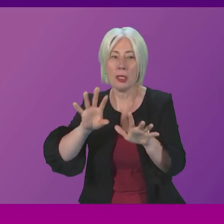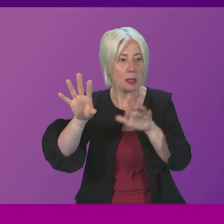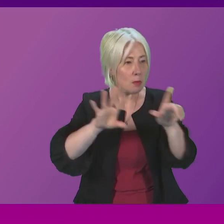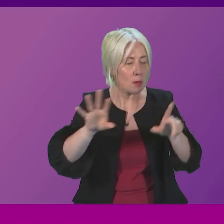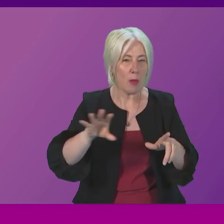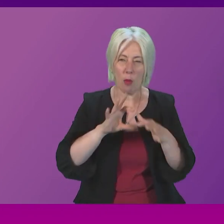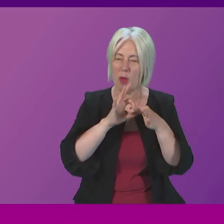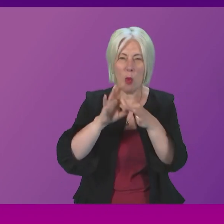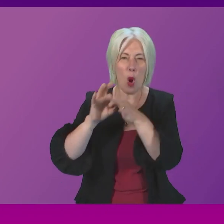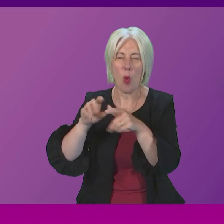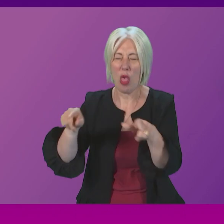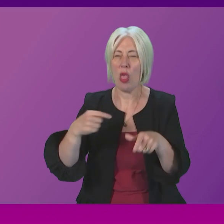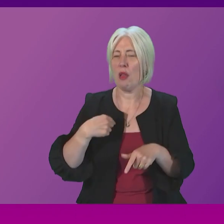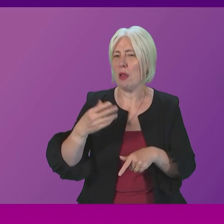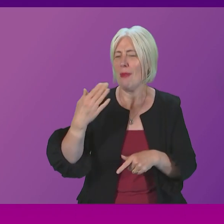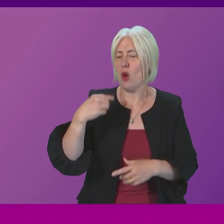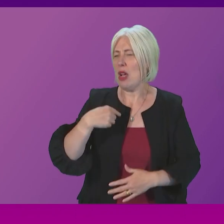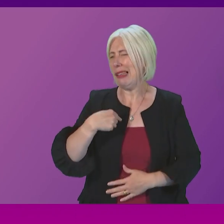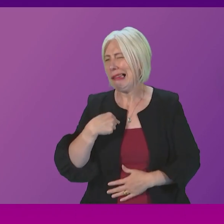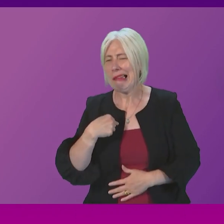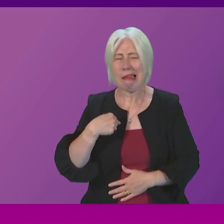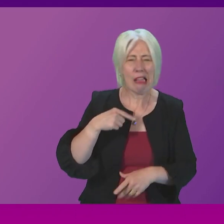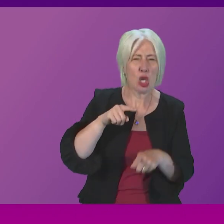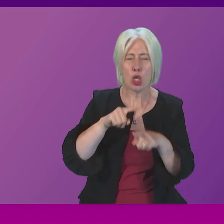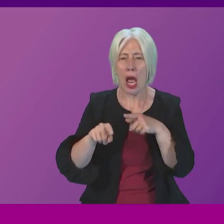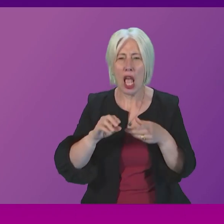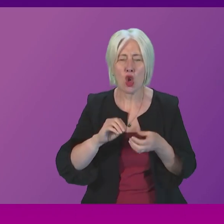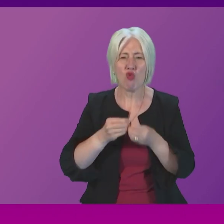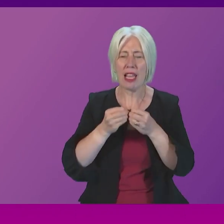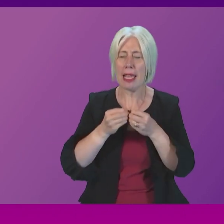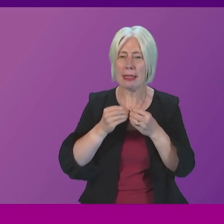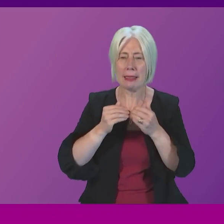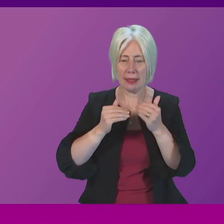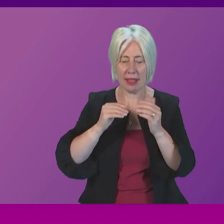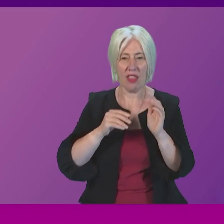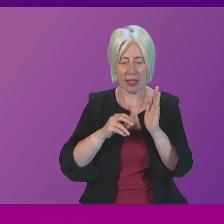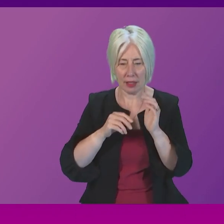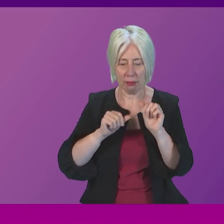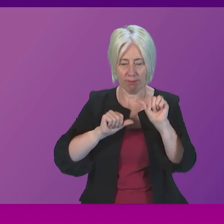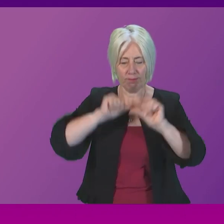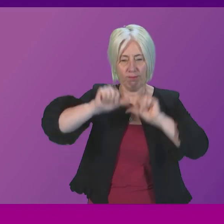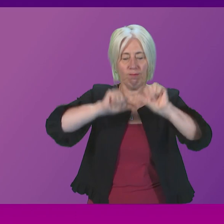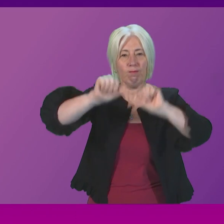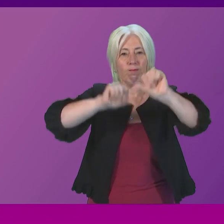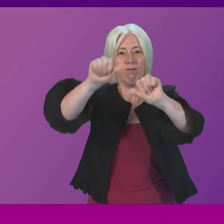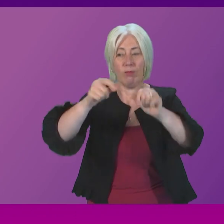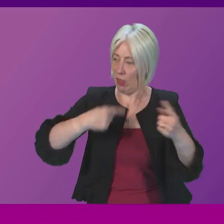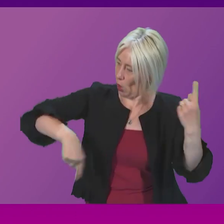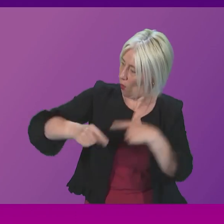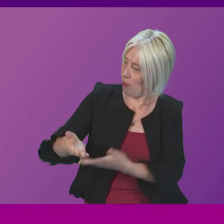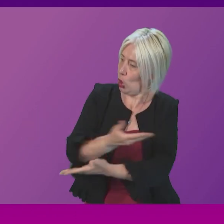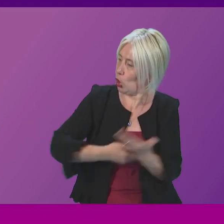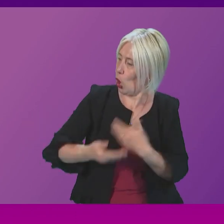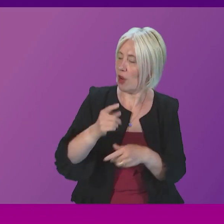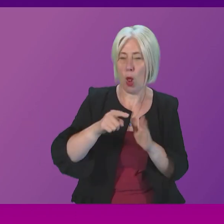that we worked in, and to try and create the ladder that we've talked about, and whether it's